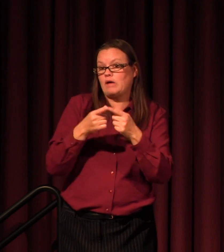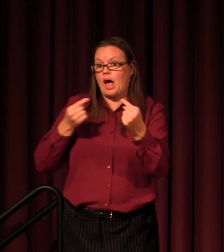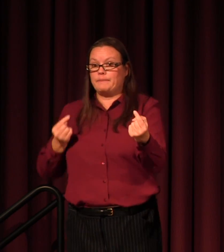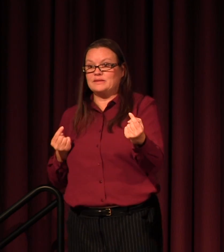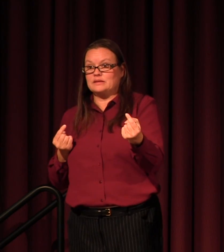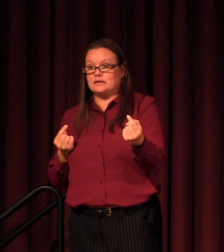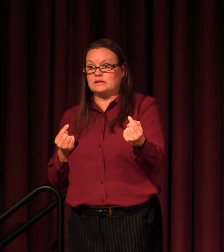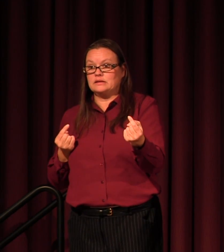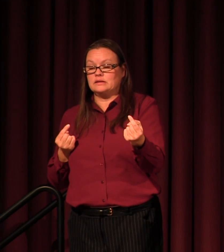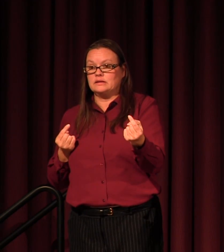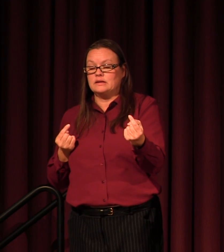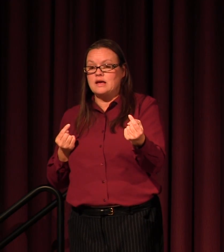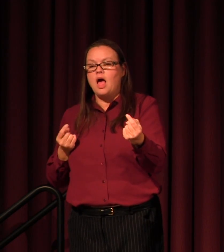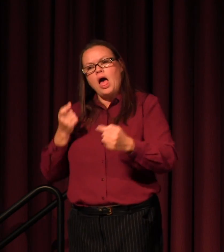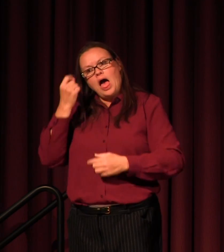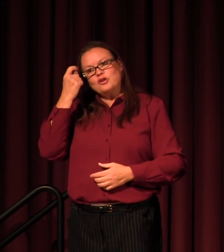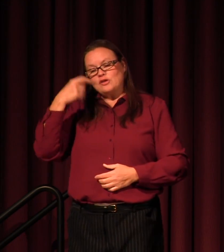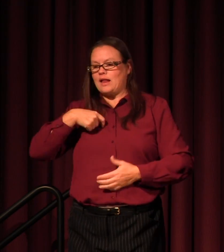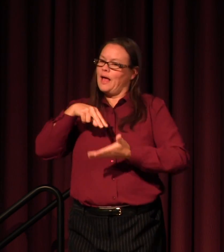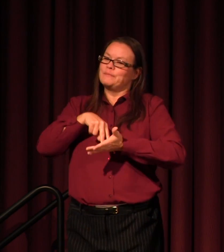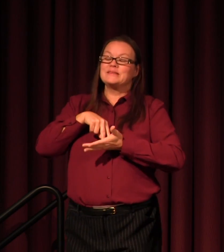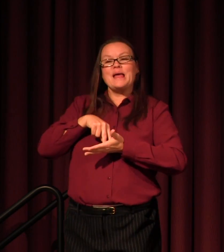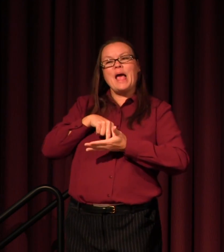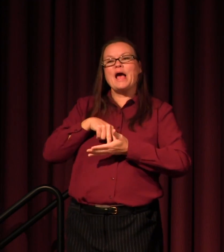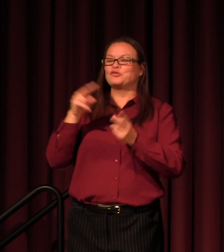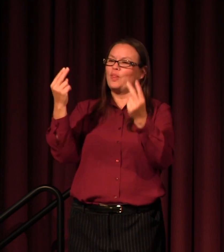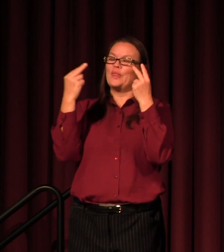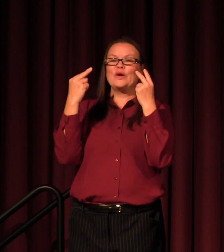I got fire in my soul. Like, I can light up.